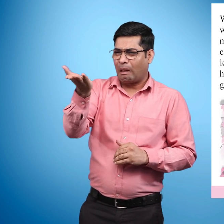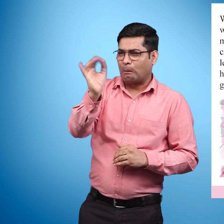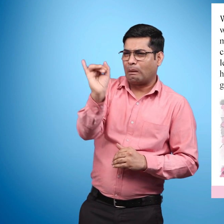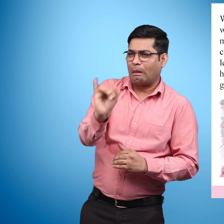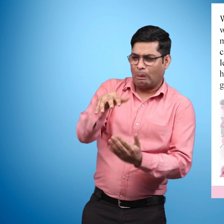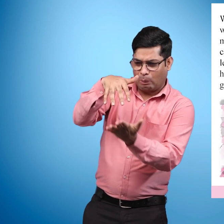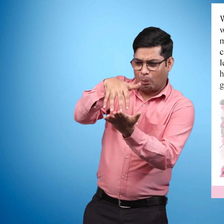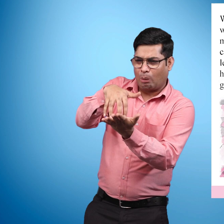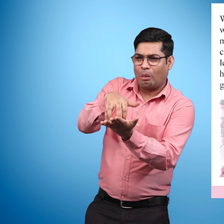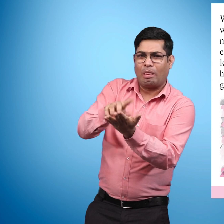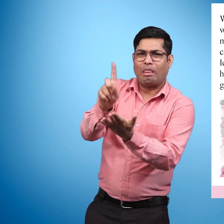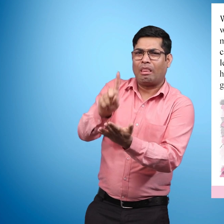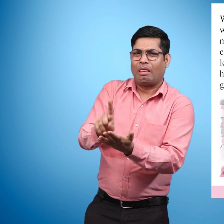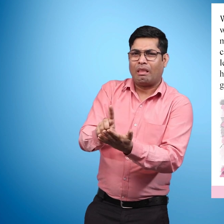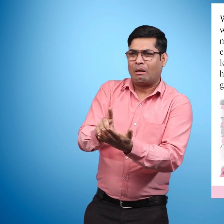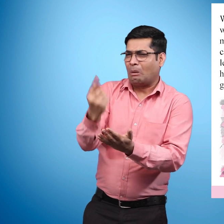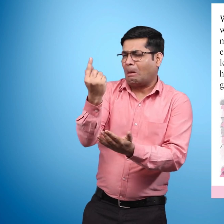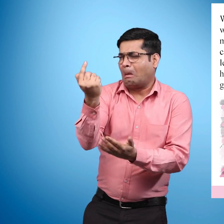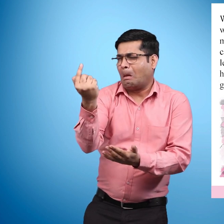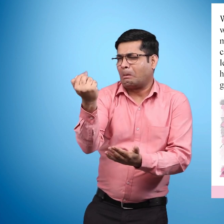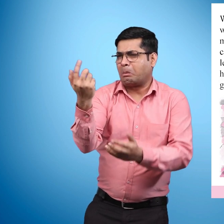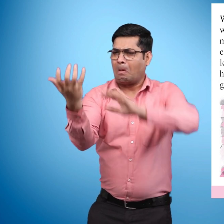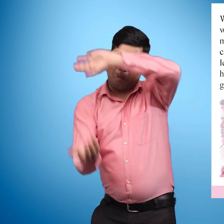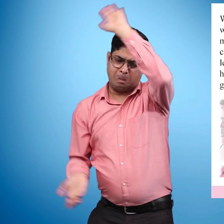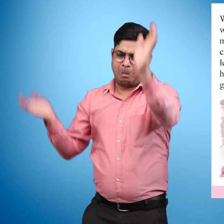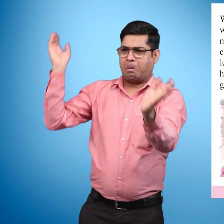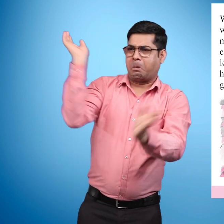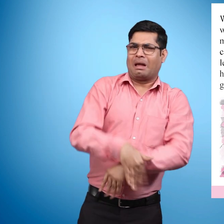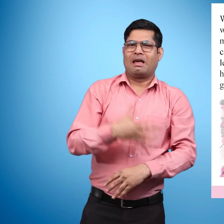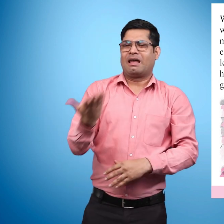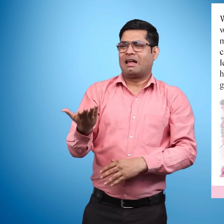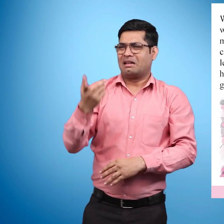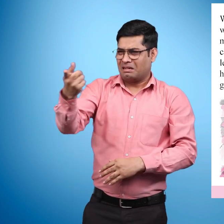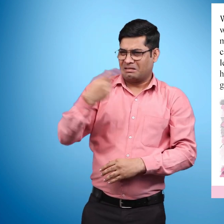What's the use of wrestling with a weakling whom I can floor in a minute?"